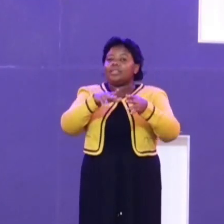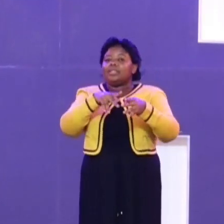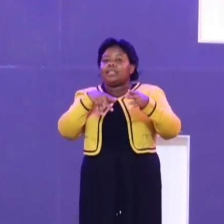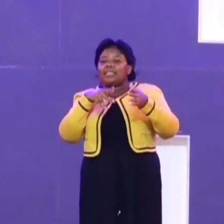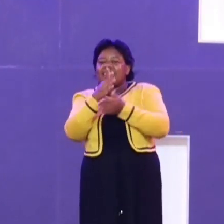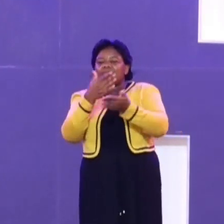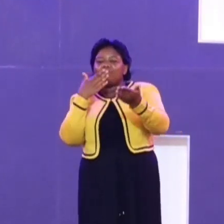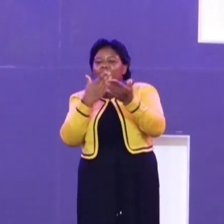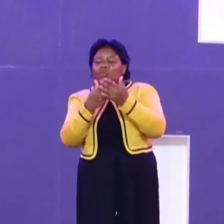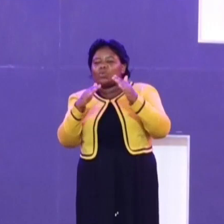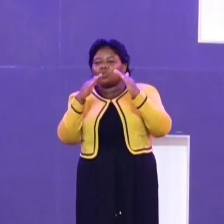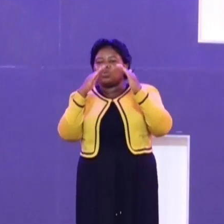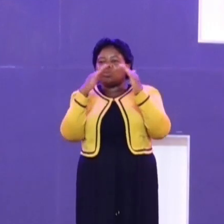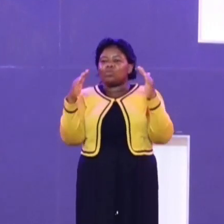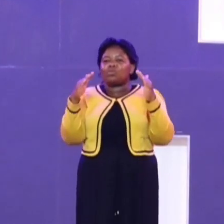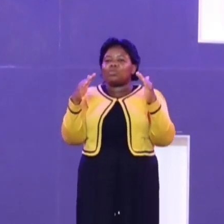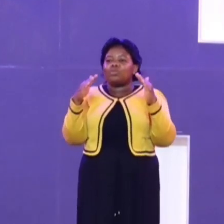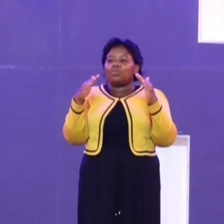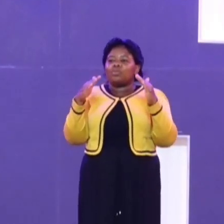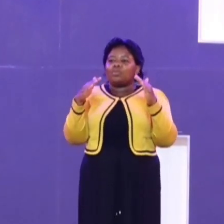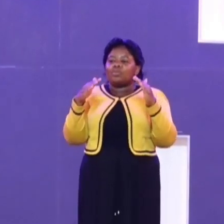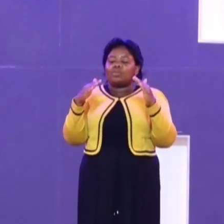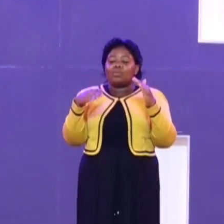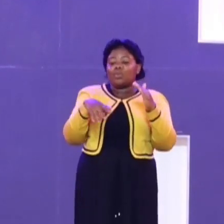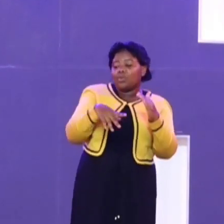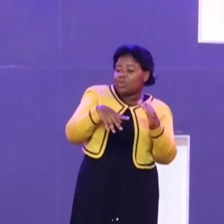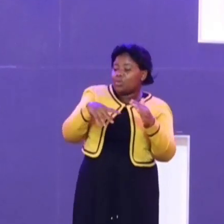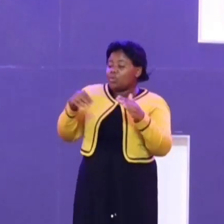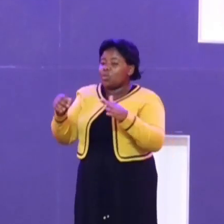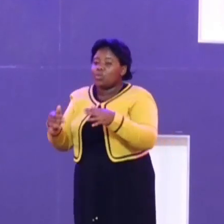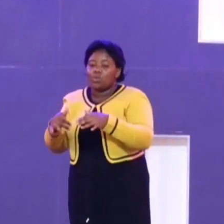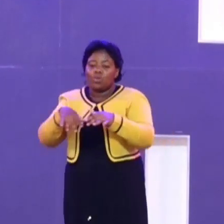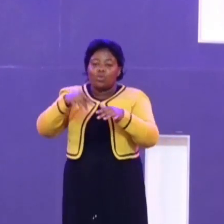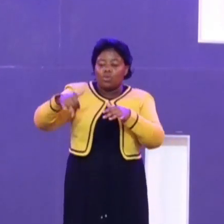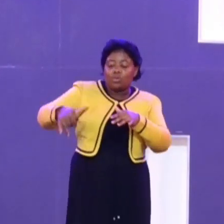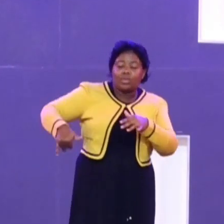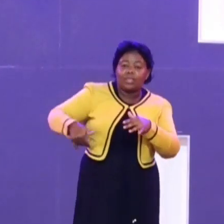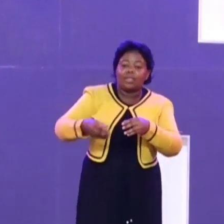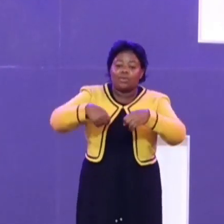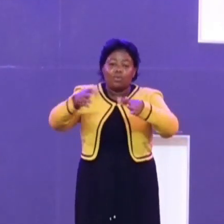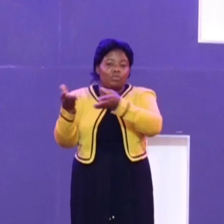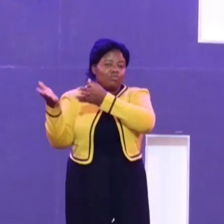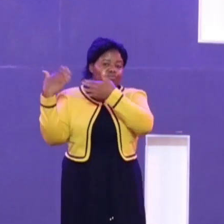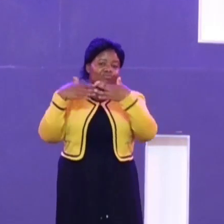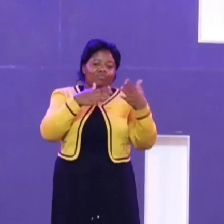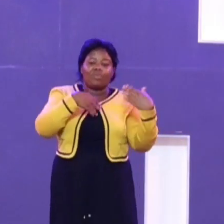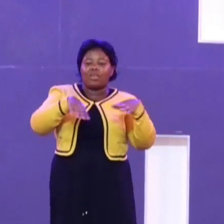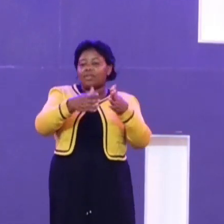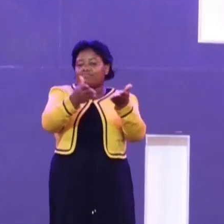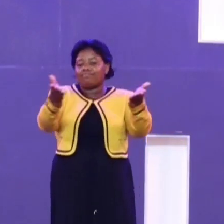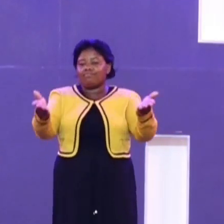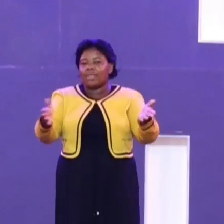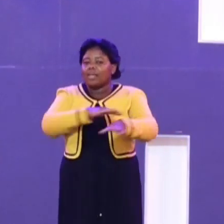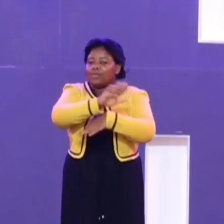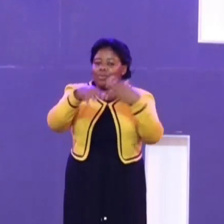house nga bodi yofuruma boti mu garage no gena mu kisenge no va mu bathroom no no when you get out of it like this then you go to the bathroom then here